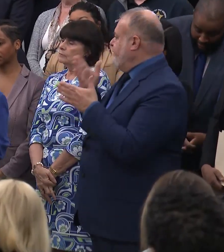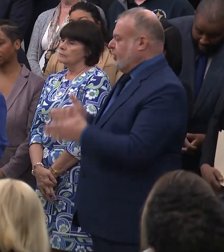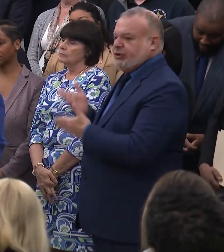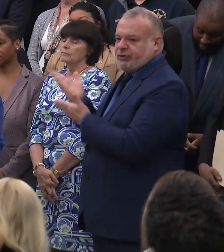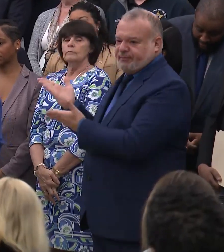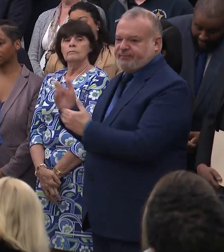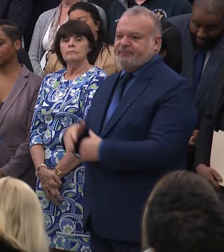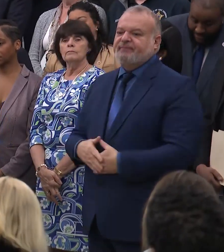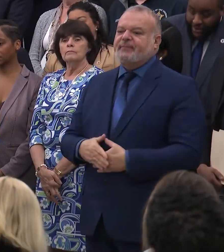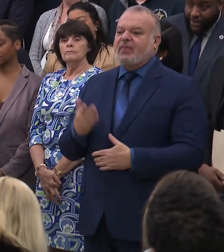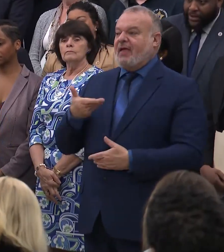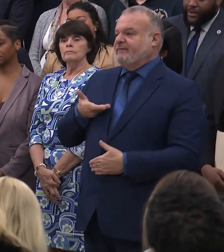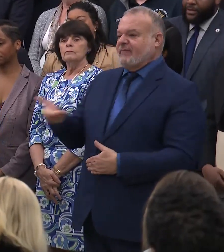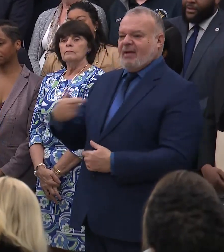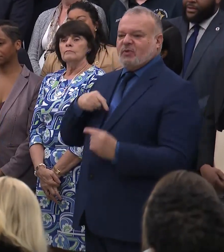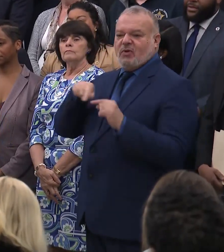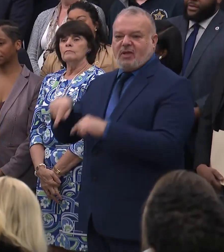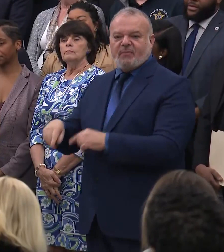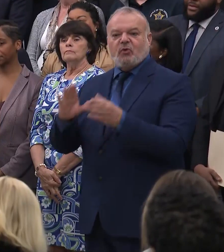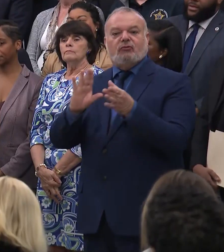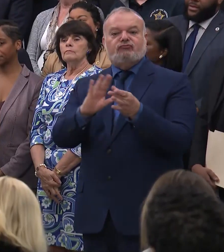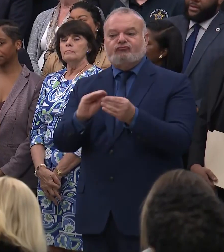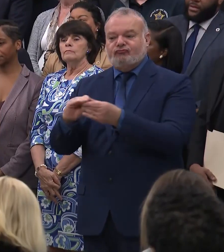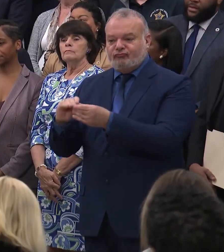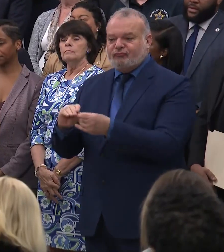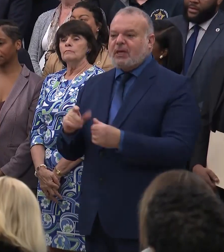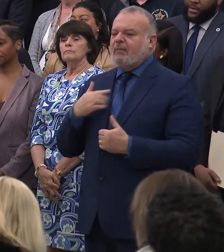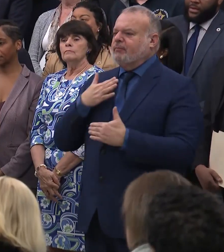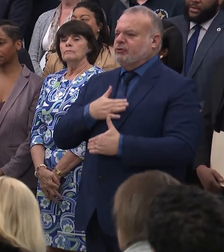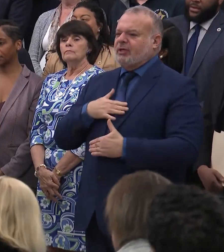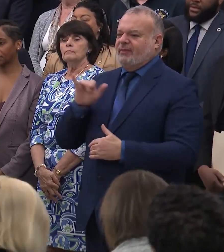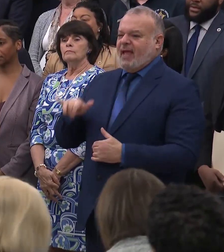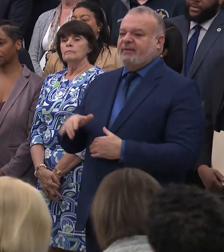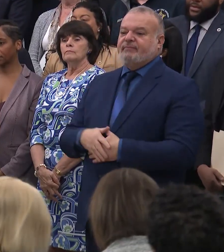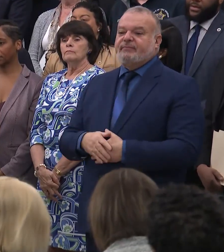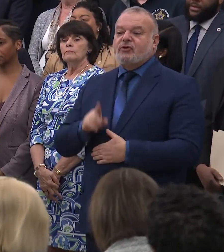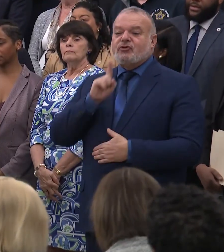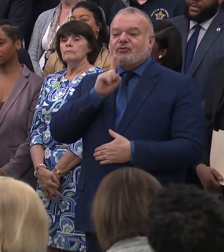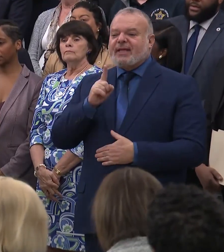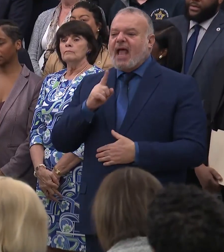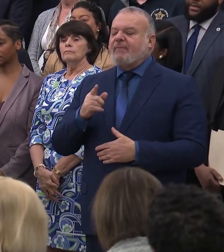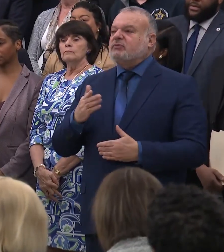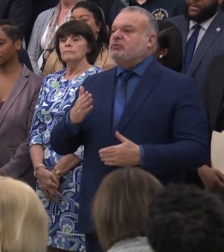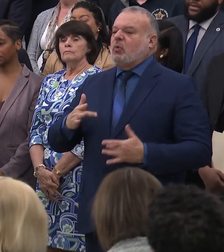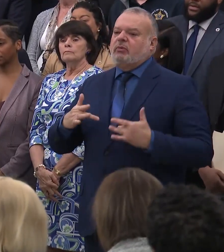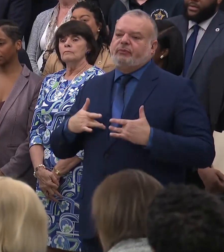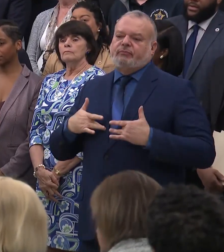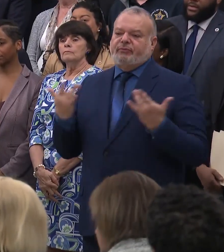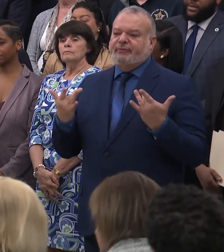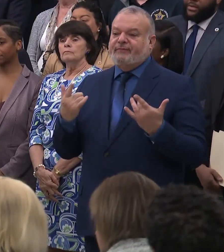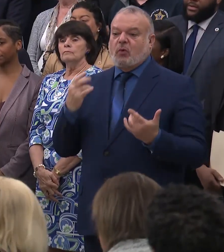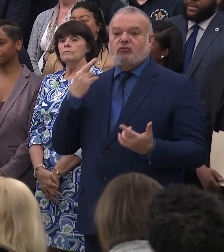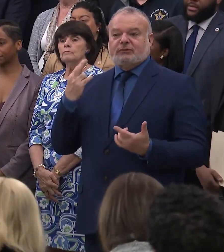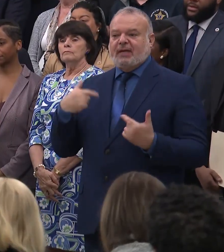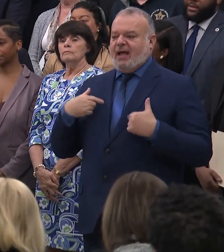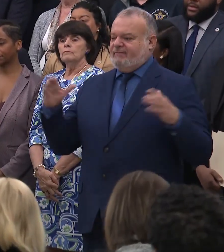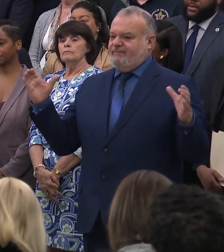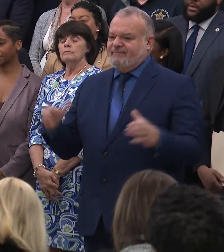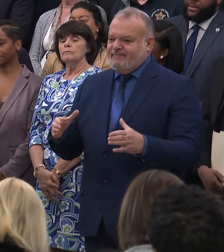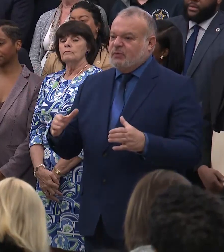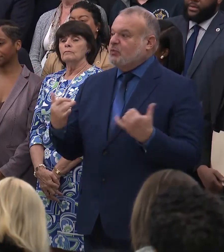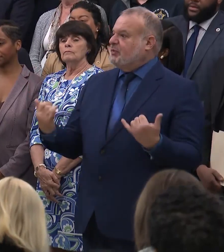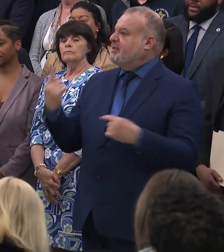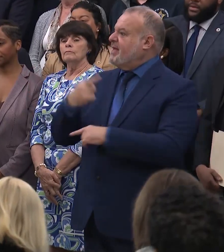few words. I greatly appreciate it, because I'm really happy for the reason that we are here today. And I want